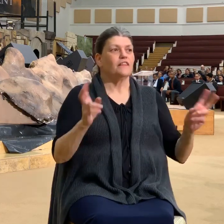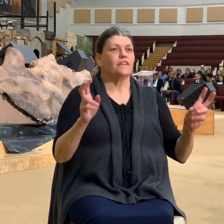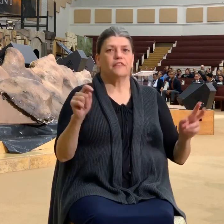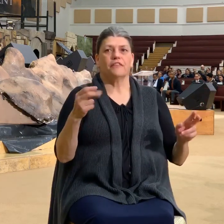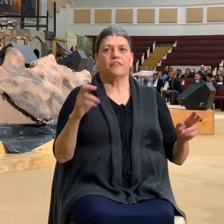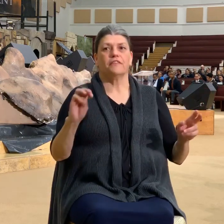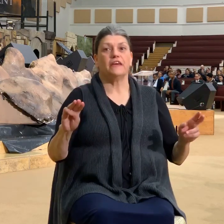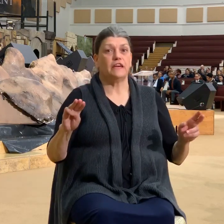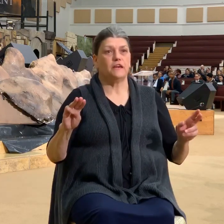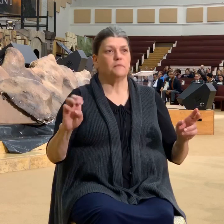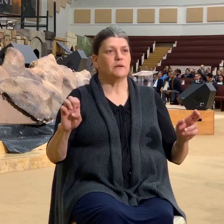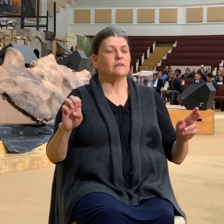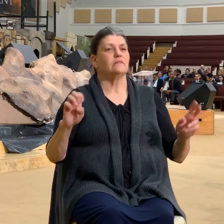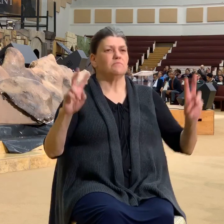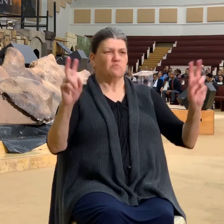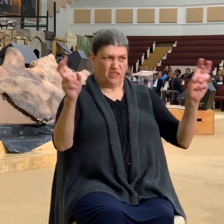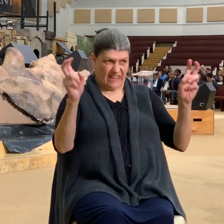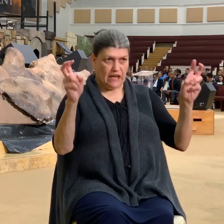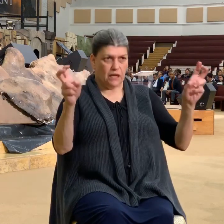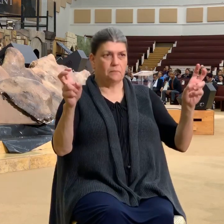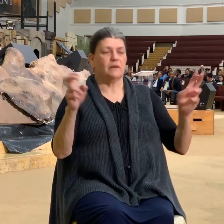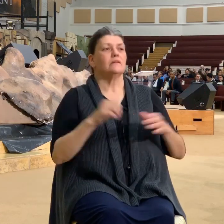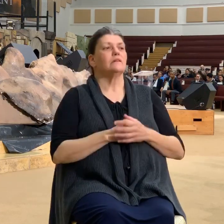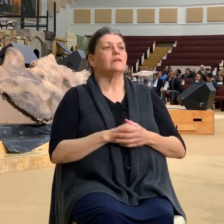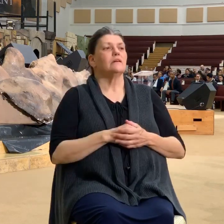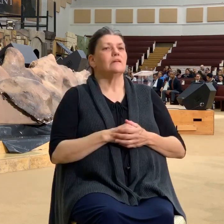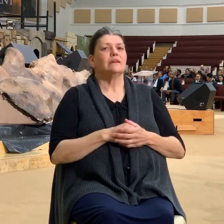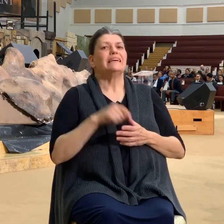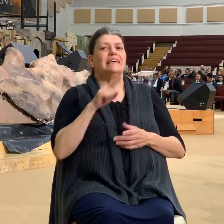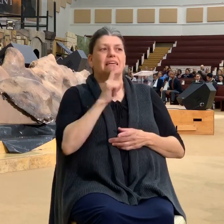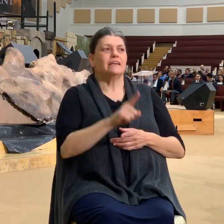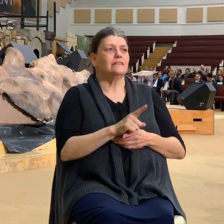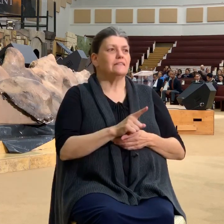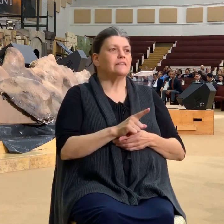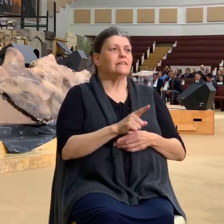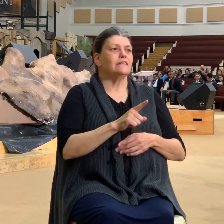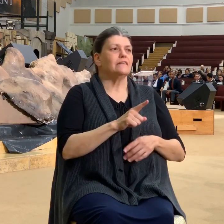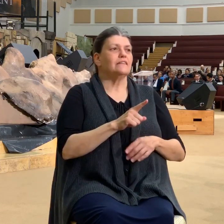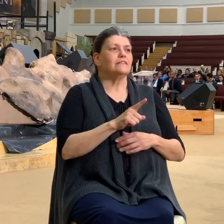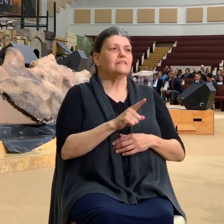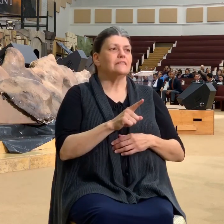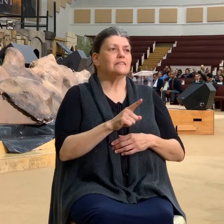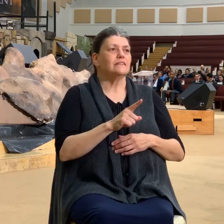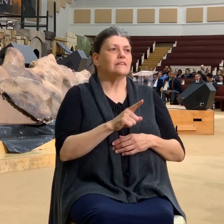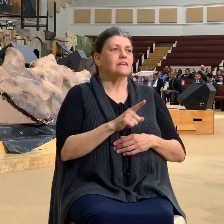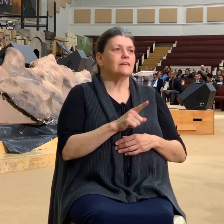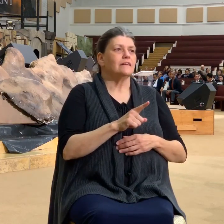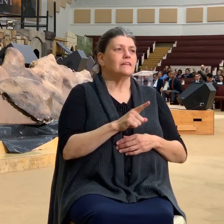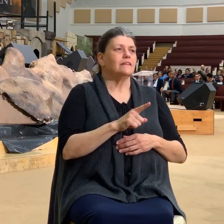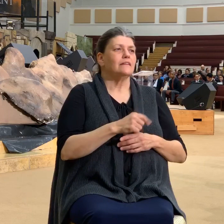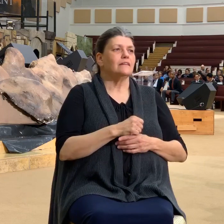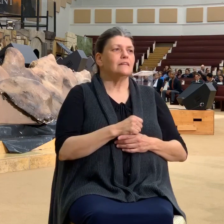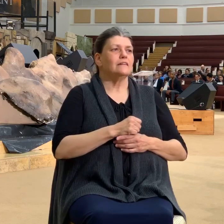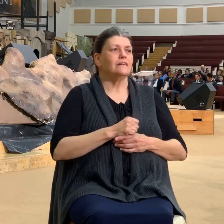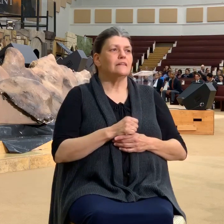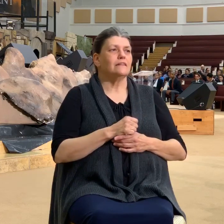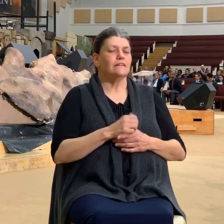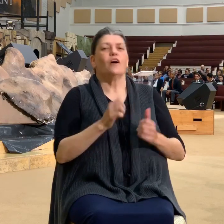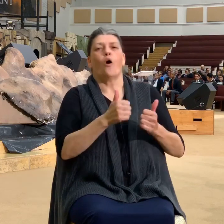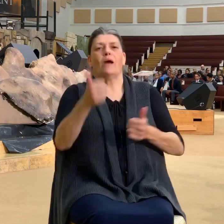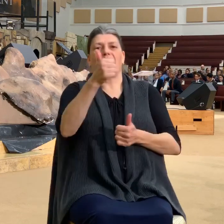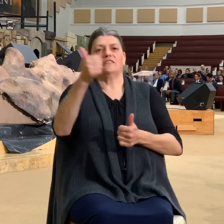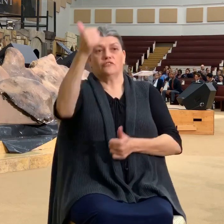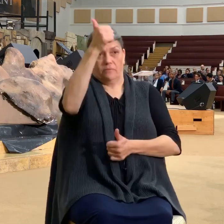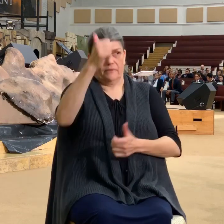Corinthians chapter 11 is the theme of headship. It recognizes the headship in